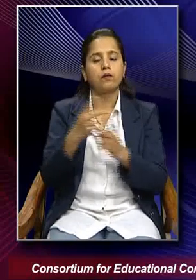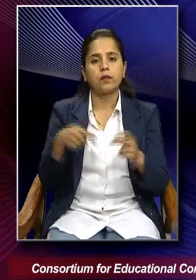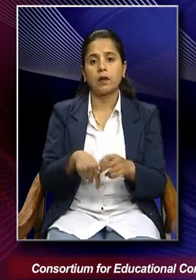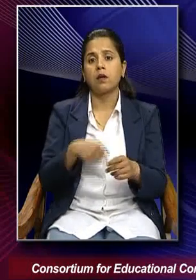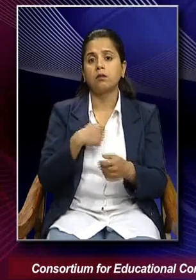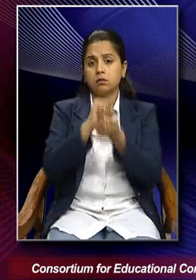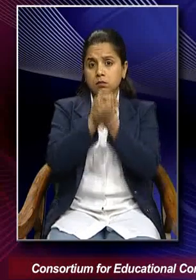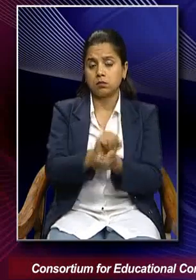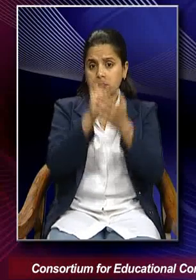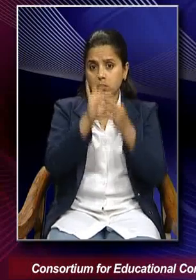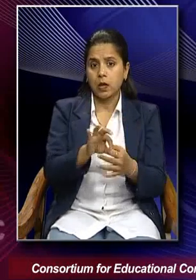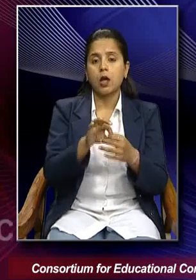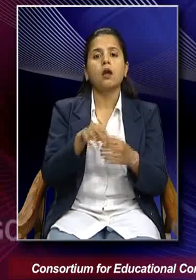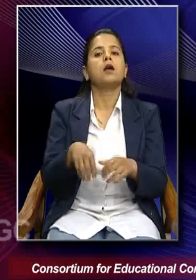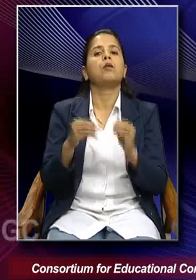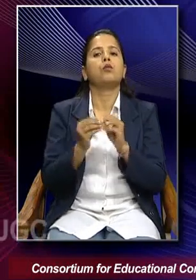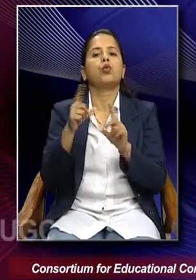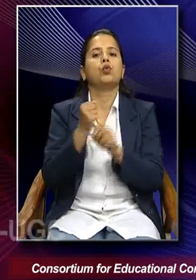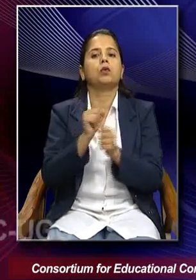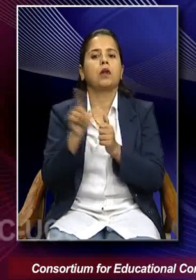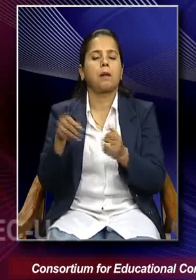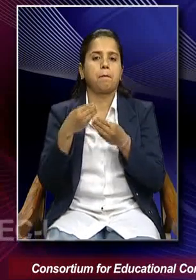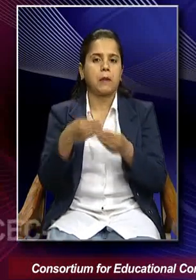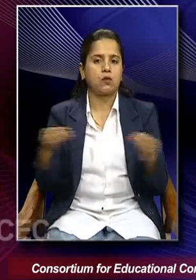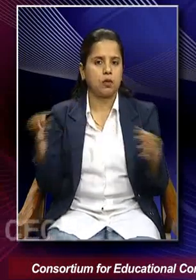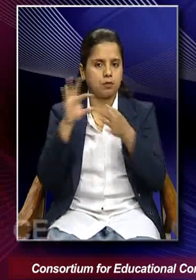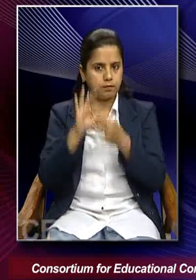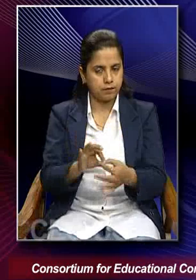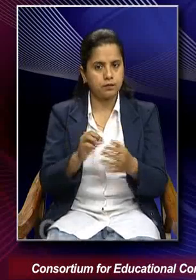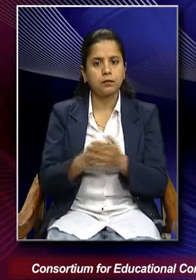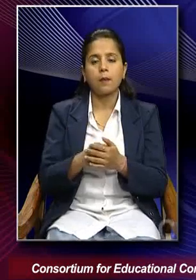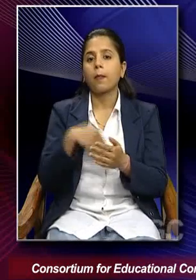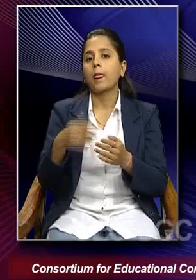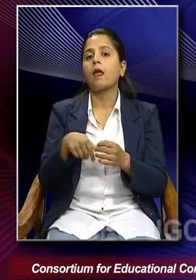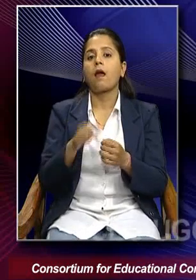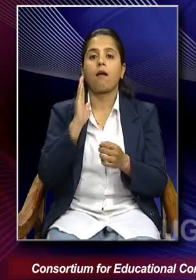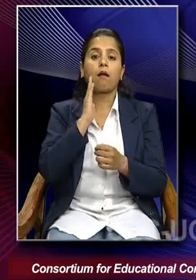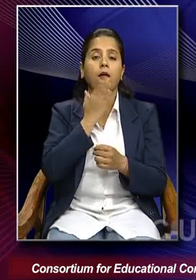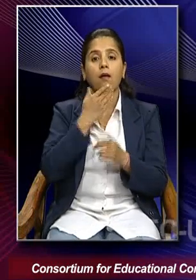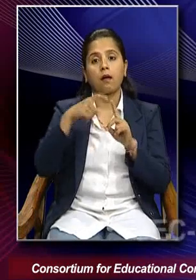Bondage through Pudgals, which is materialistic, and the karmas.